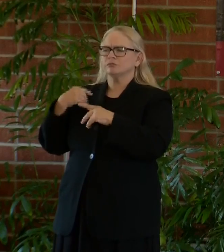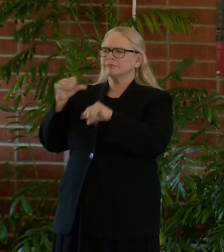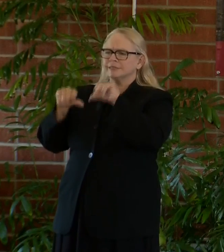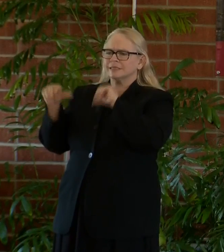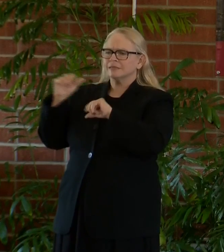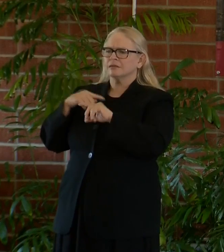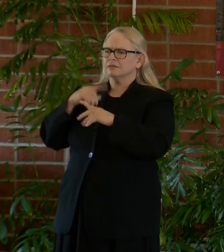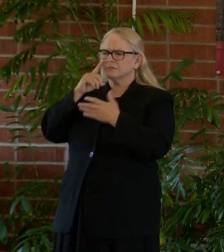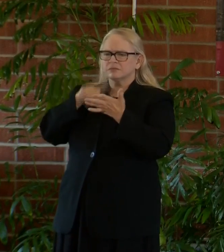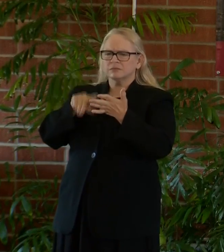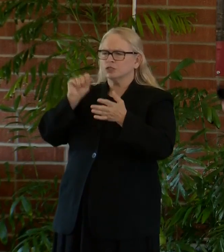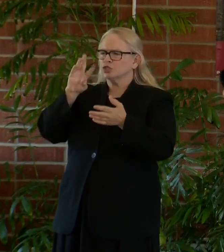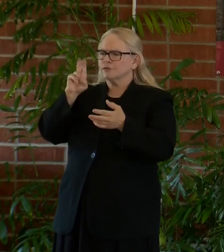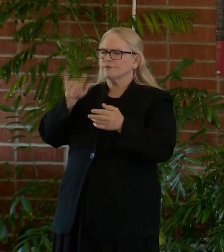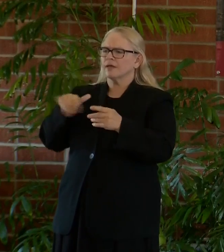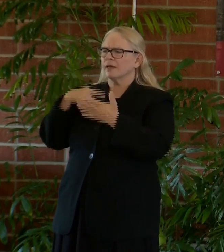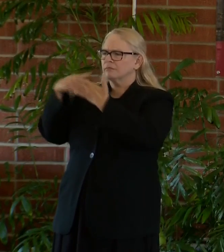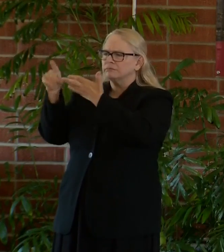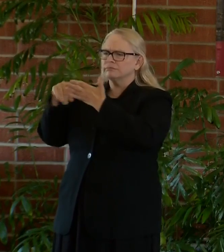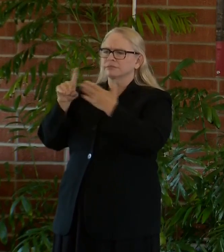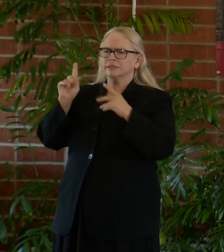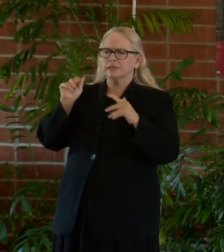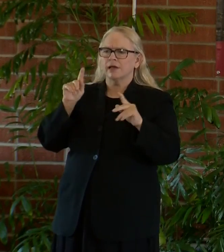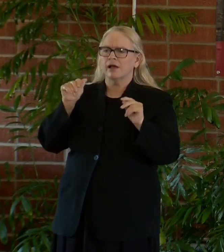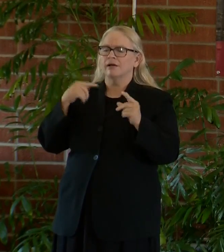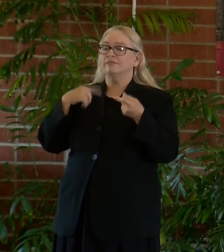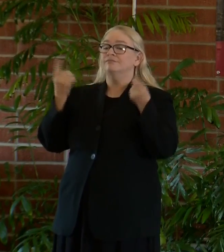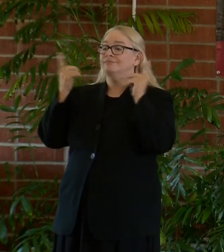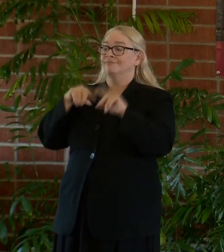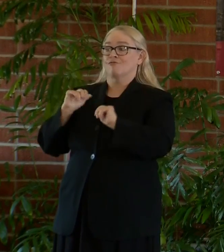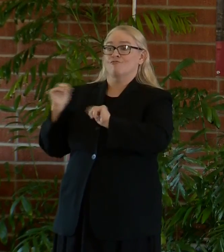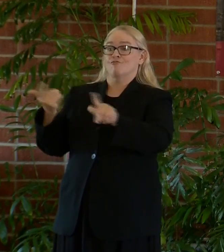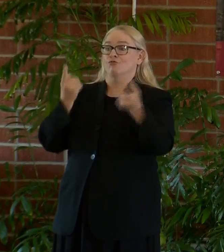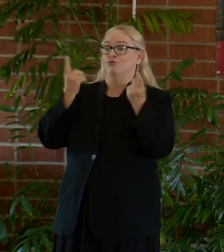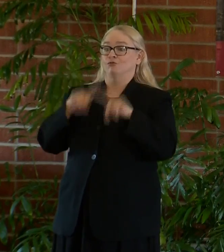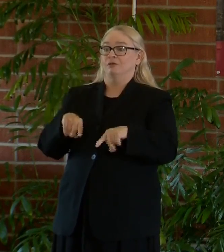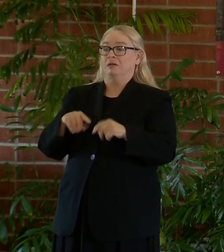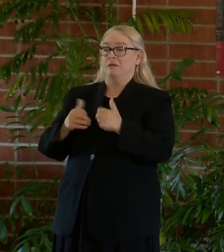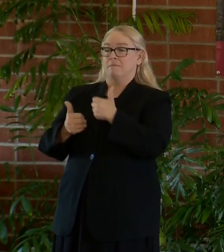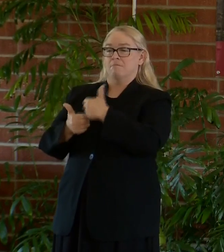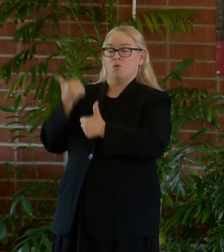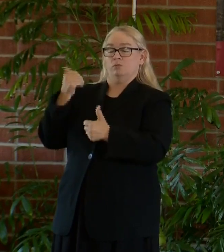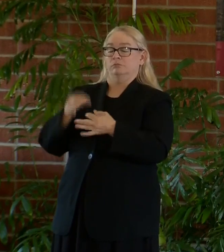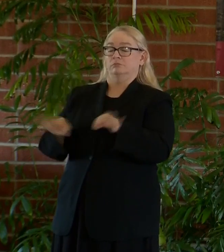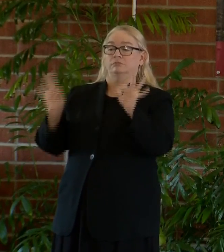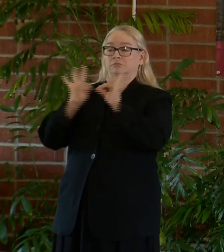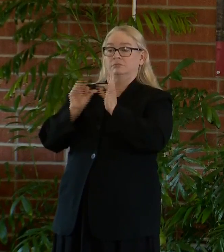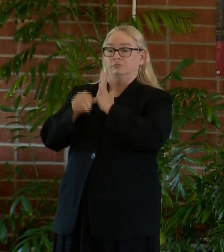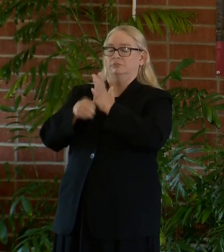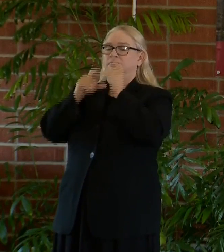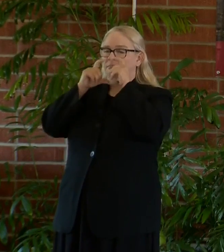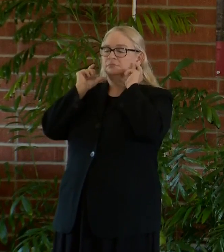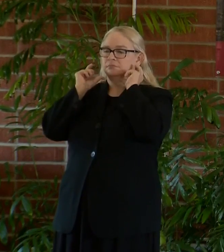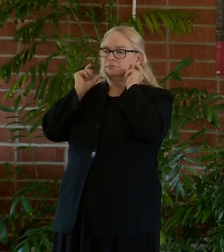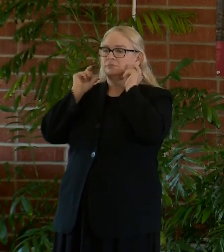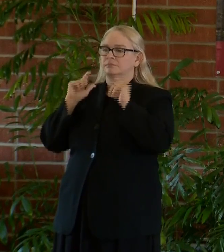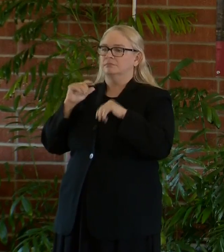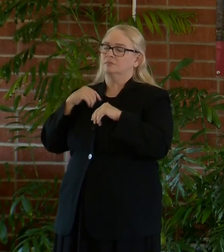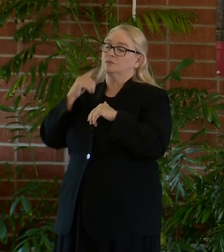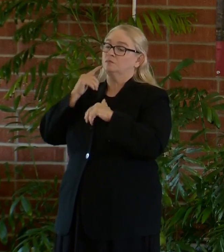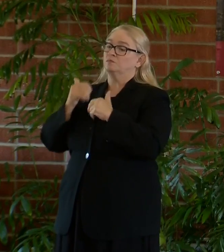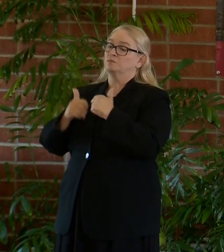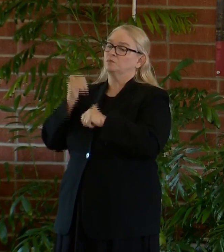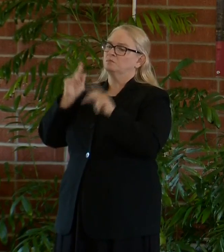many respects, could just be anecdotal. While people have done, I think, a very good job, not